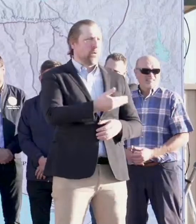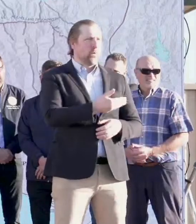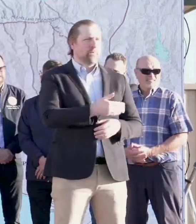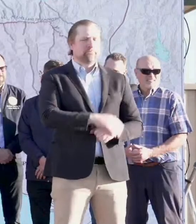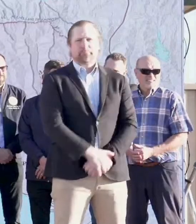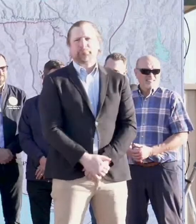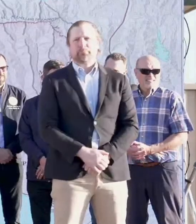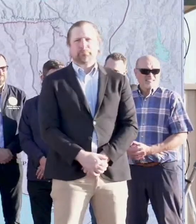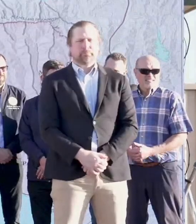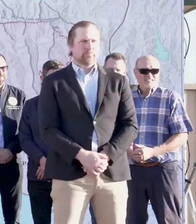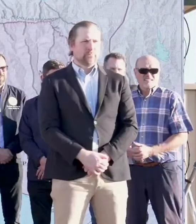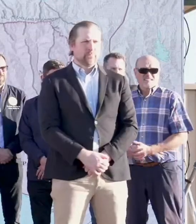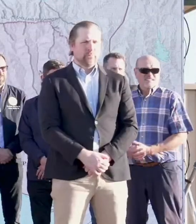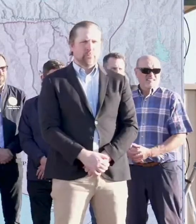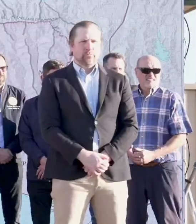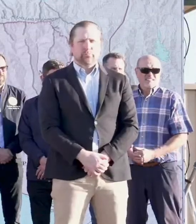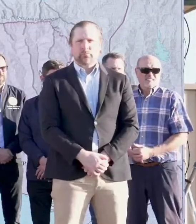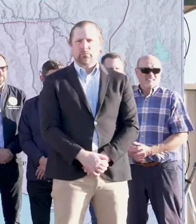Chief.